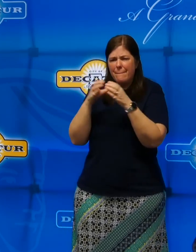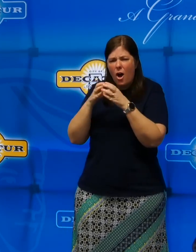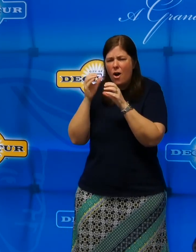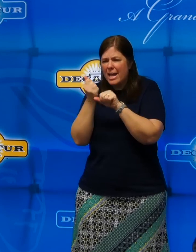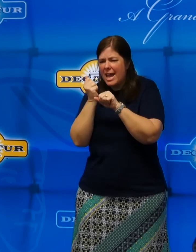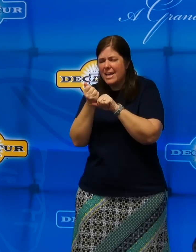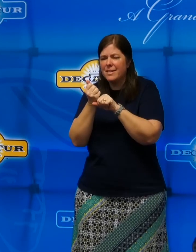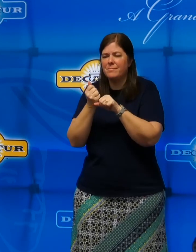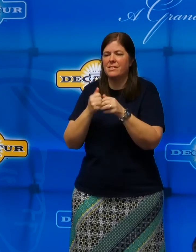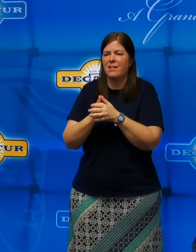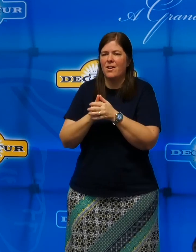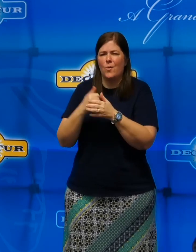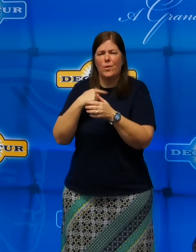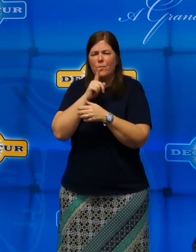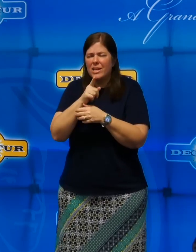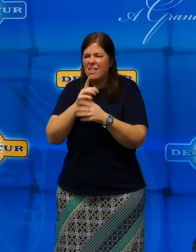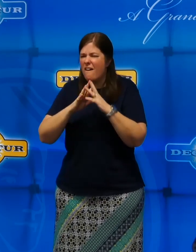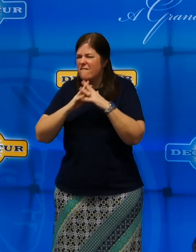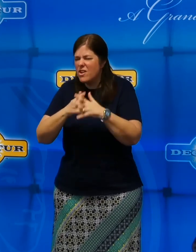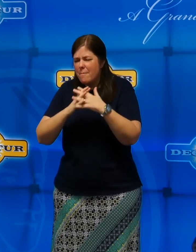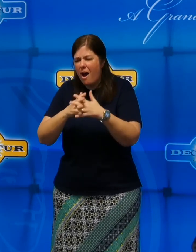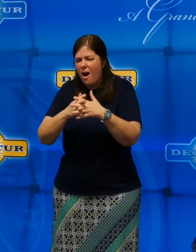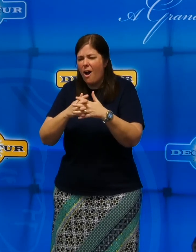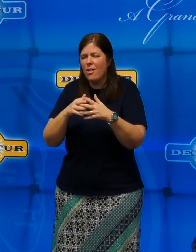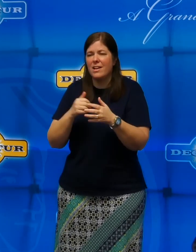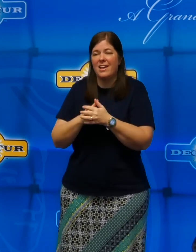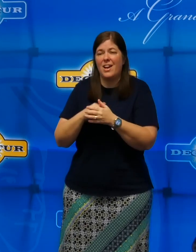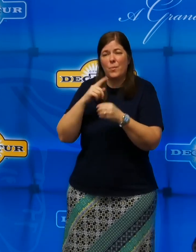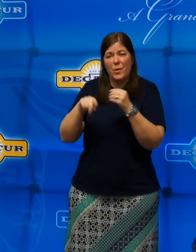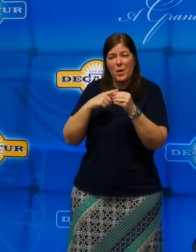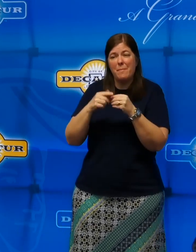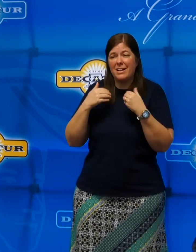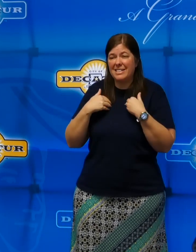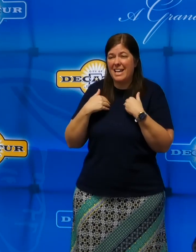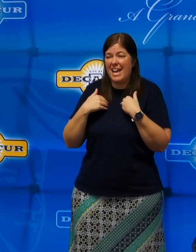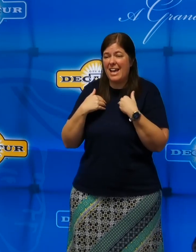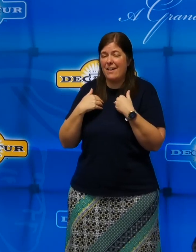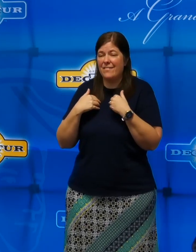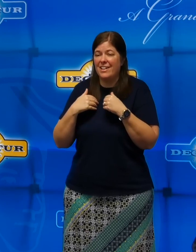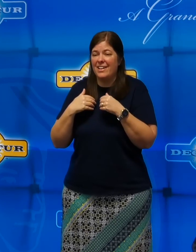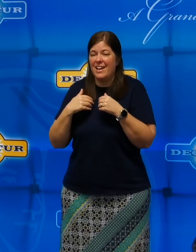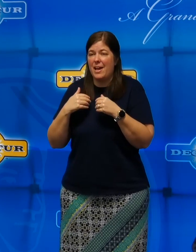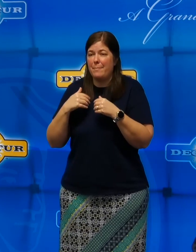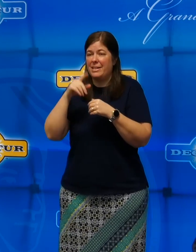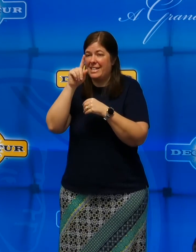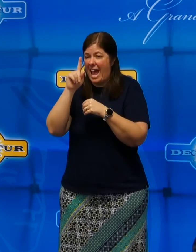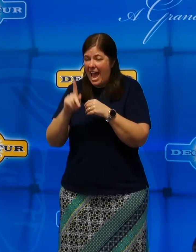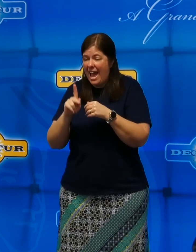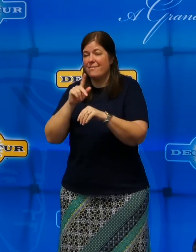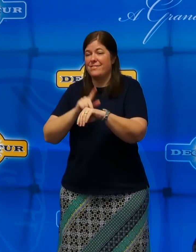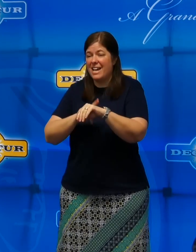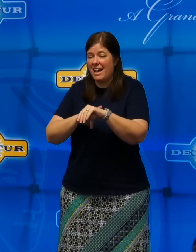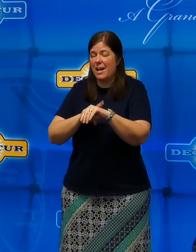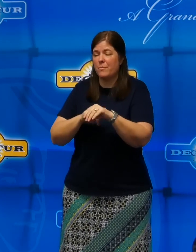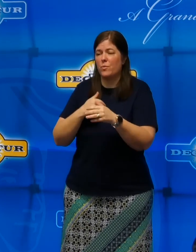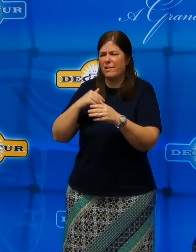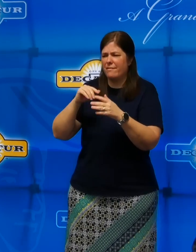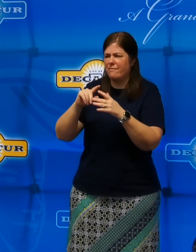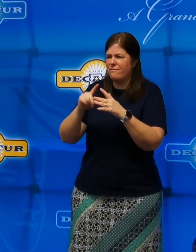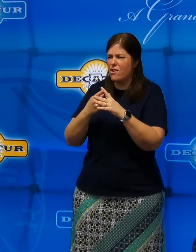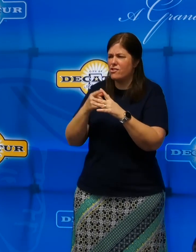baseball, but we really love football. And we're about to halftime. Now, I will tell you that when we first started all this,